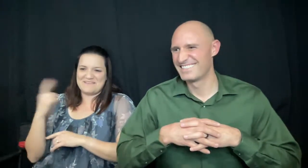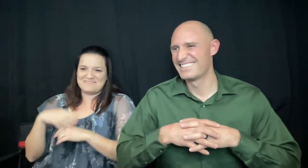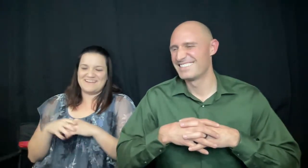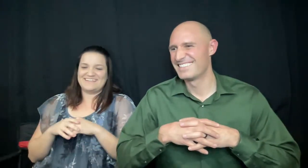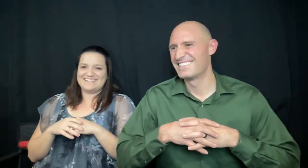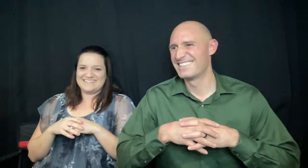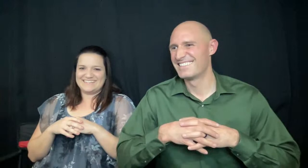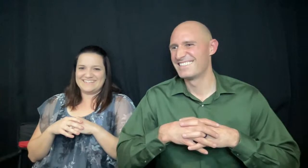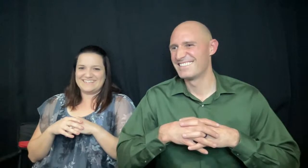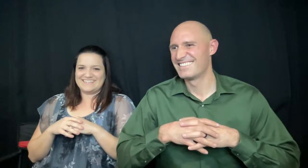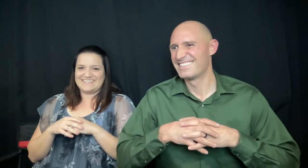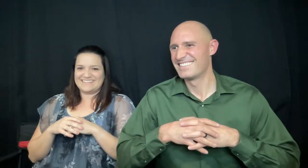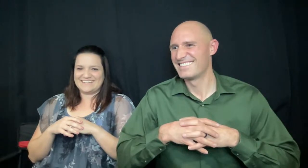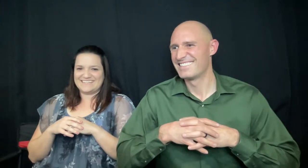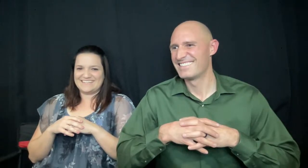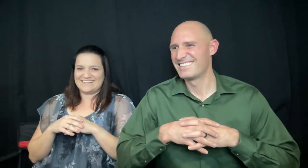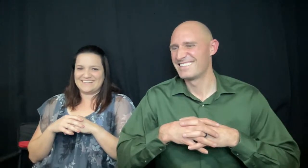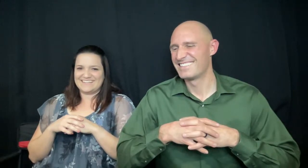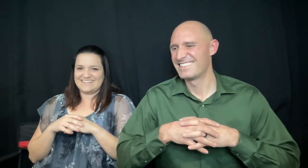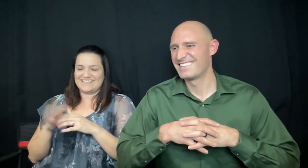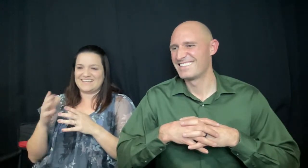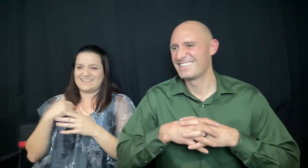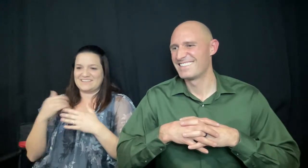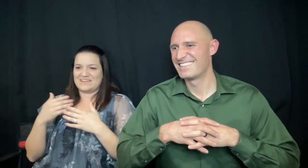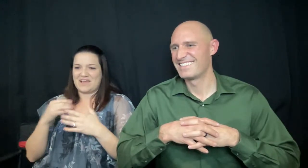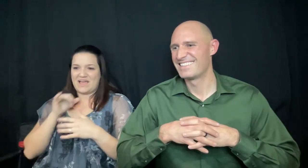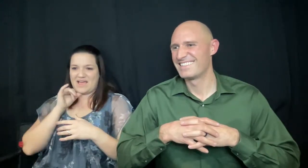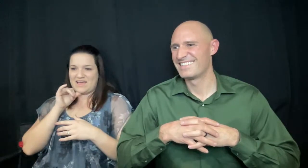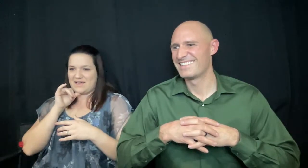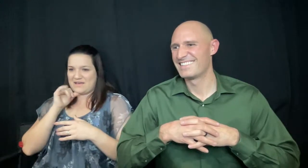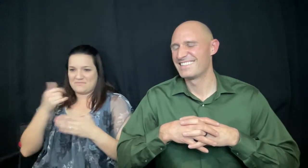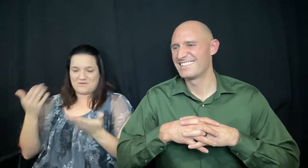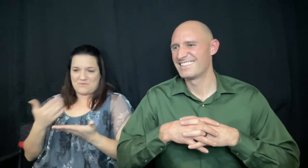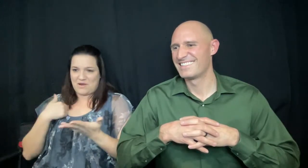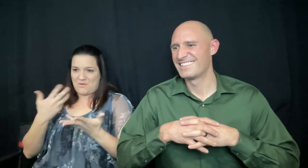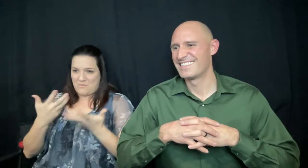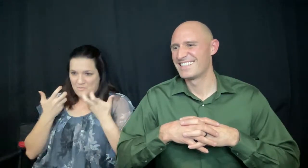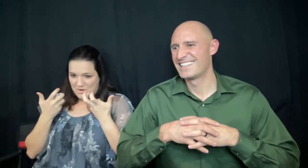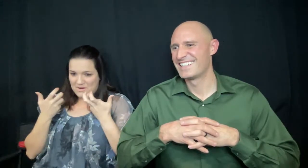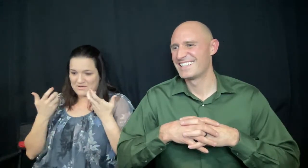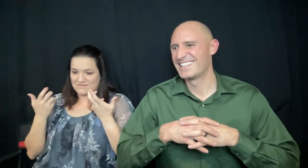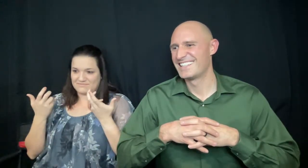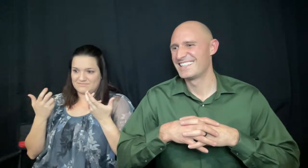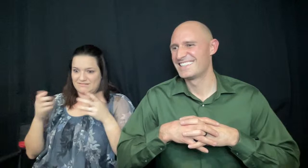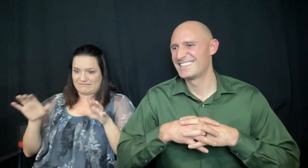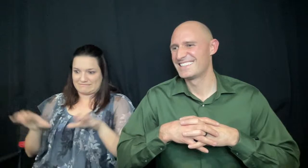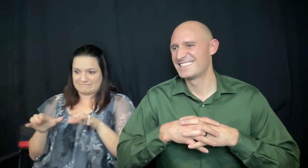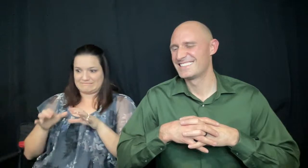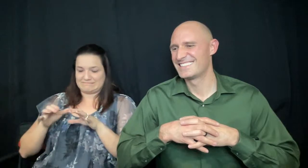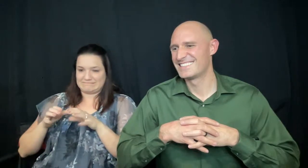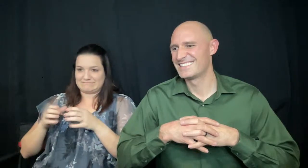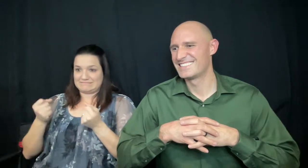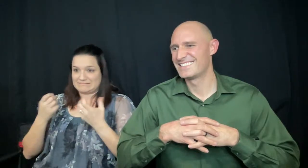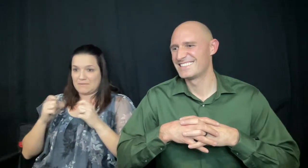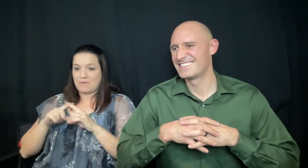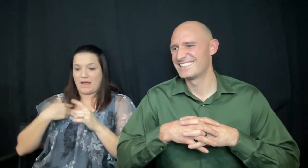Yeah, it is. So I'm not where I want to be, but I'm where I need to be right